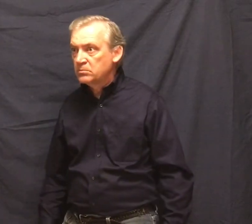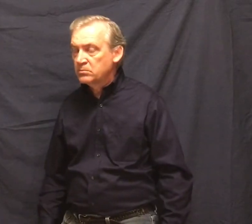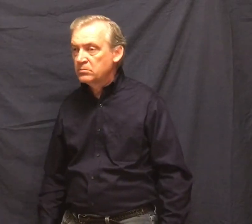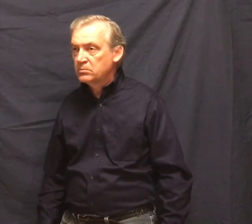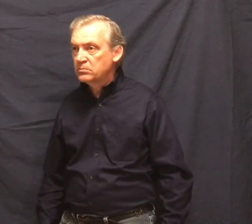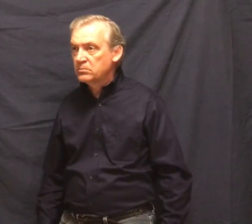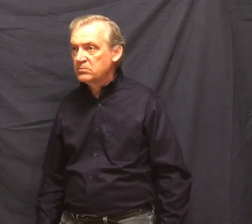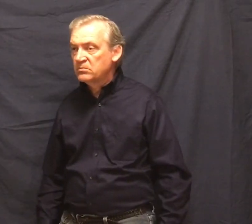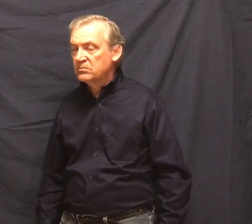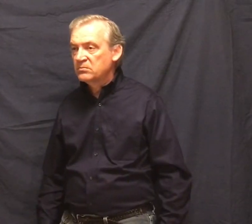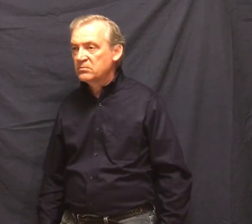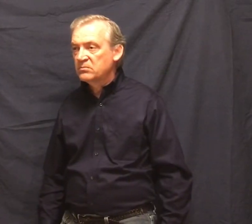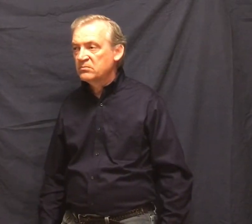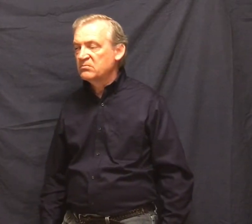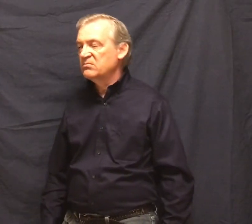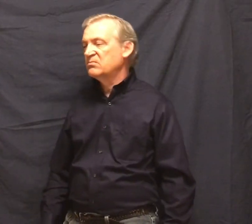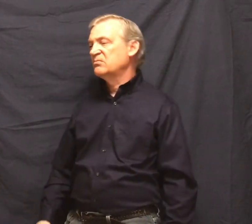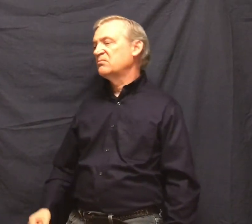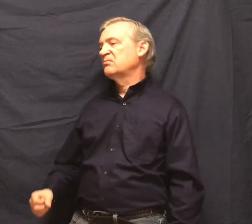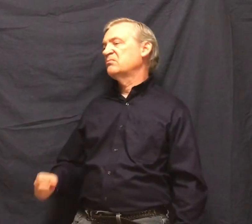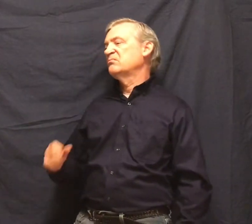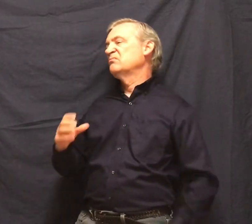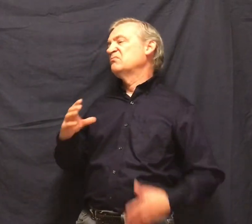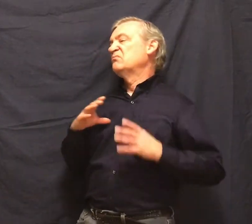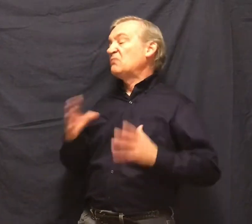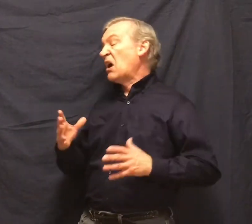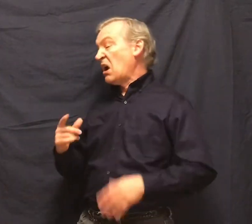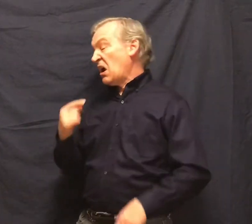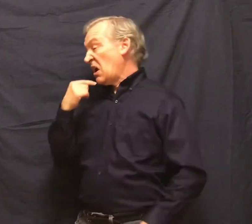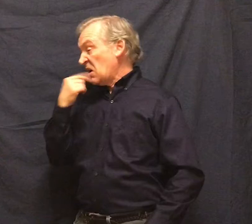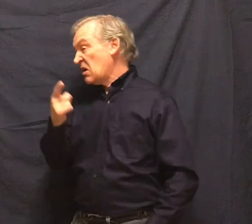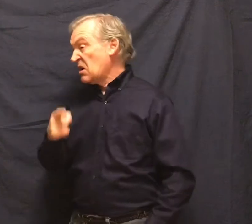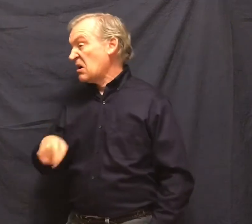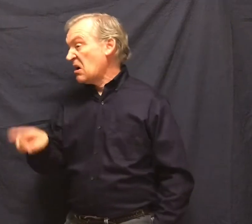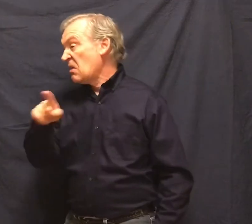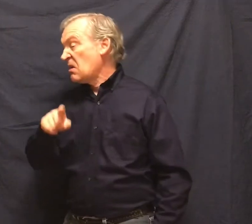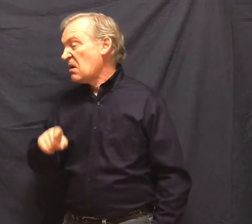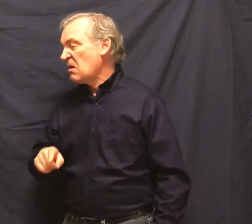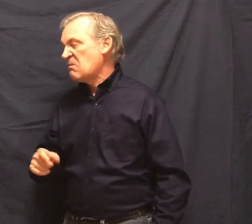Tell and be darned, she cried. Nobody'd listen to you, and you know it. Nobody'd listen to you.